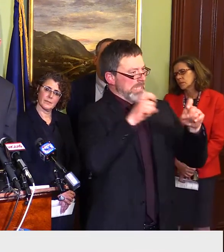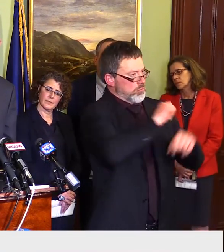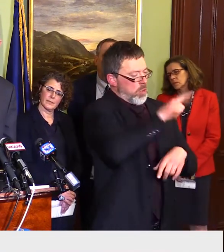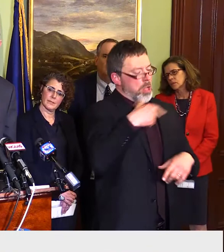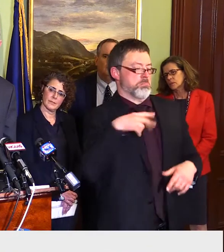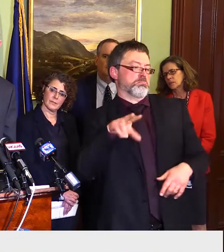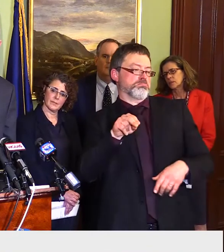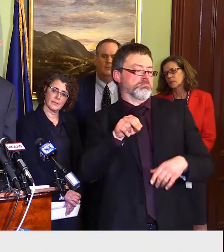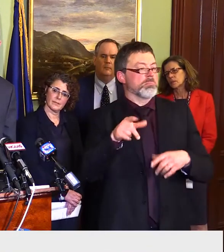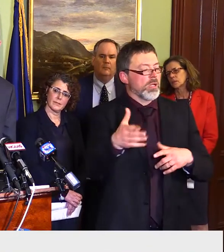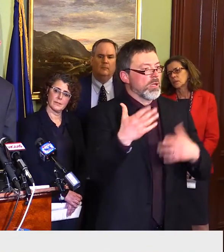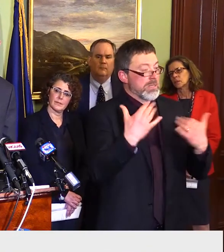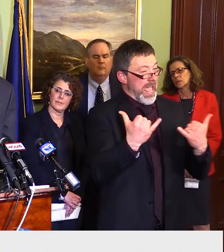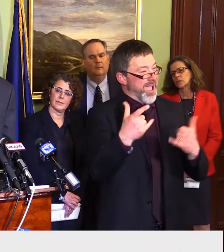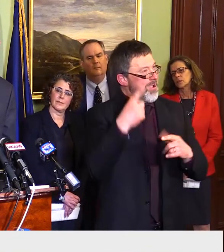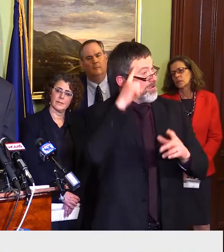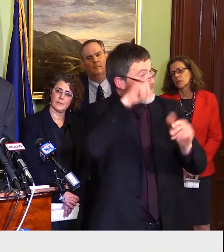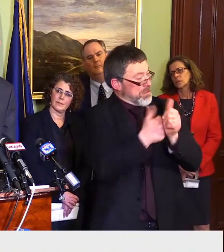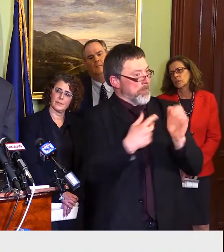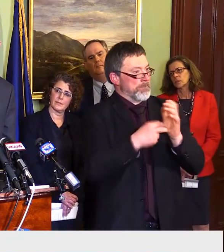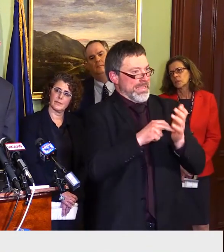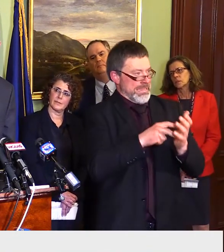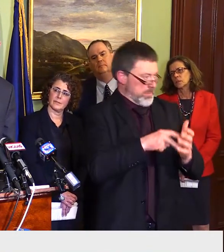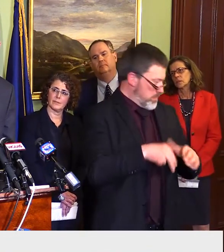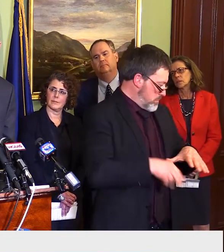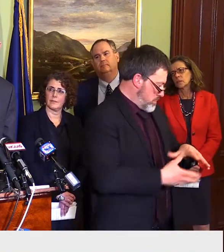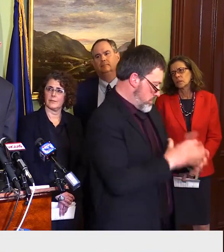more testing capacity, would you be testing more people?